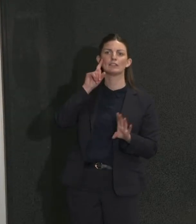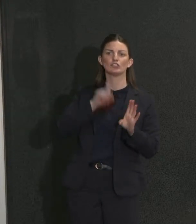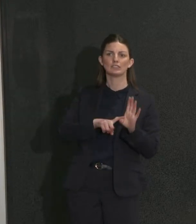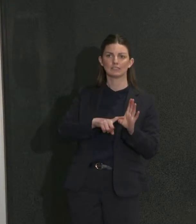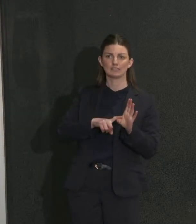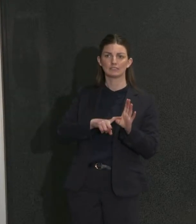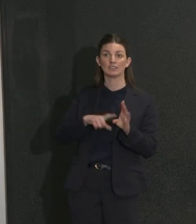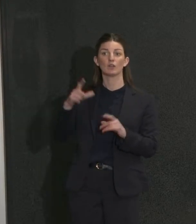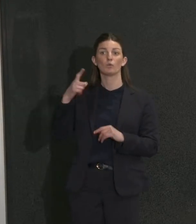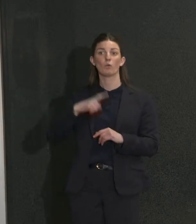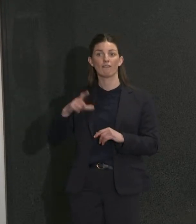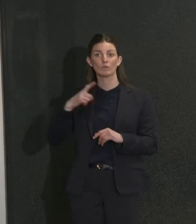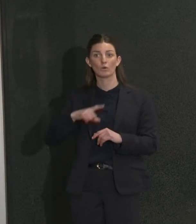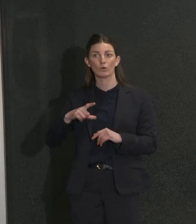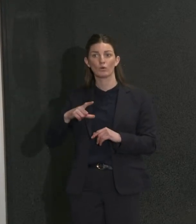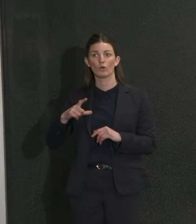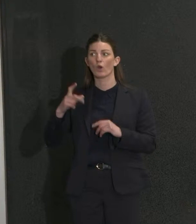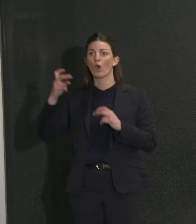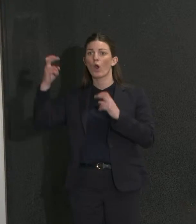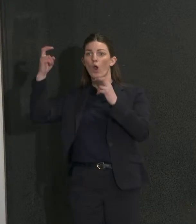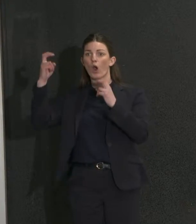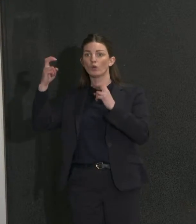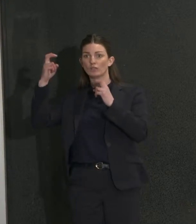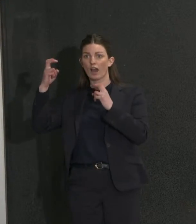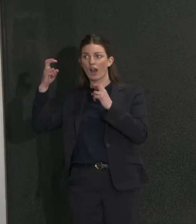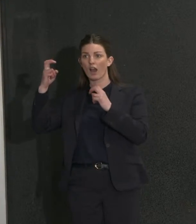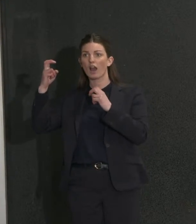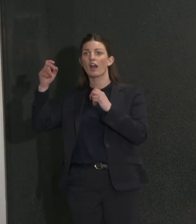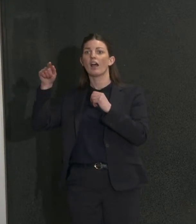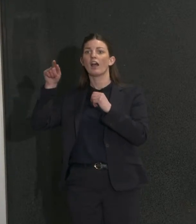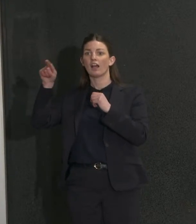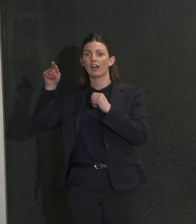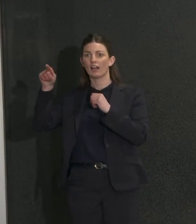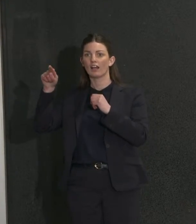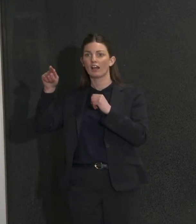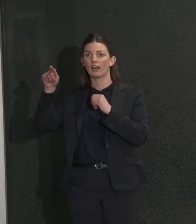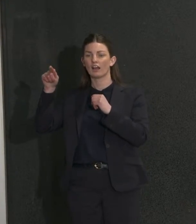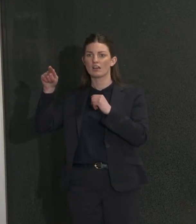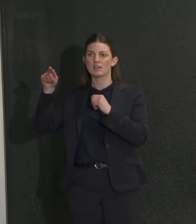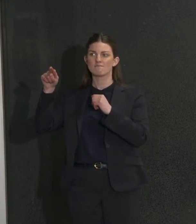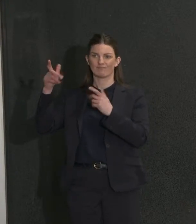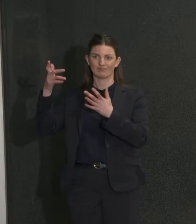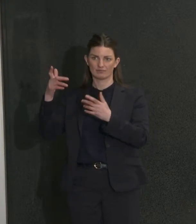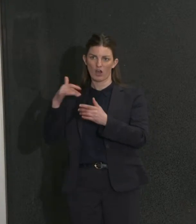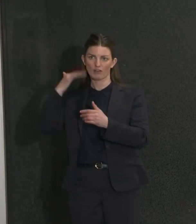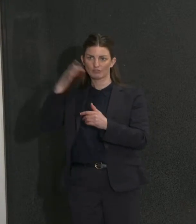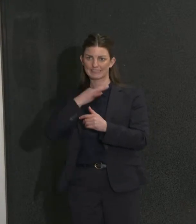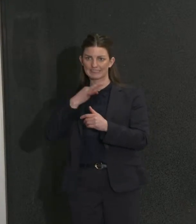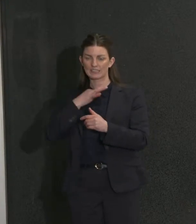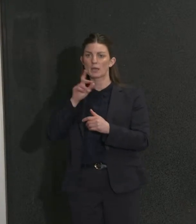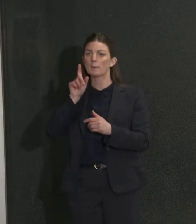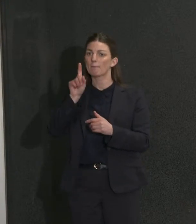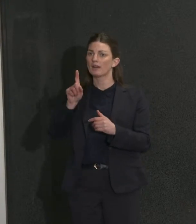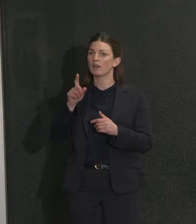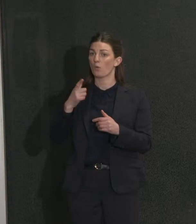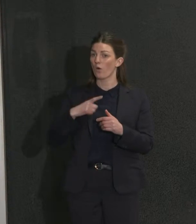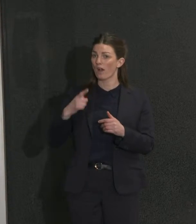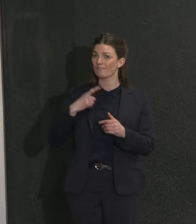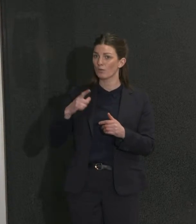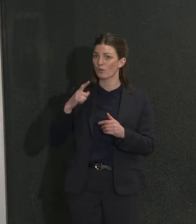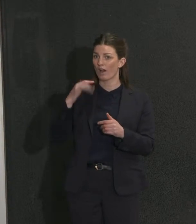in those age groups have been through the vaccination program. So starting with those who are at the highest risk was the right